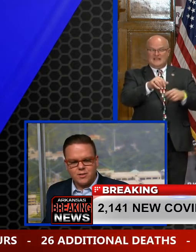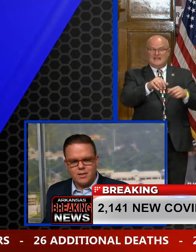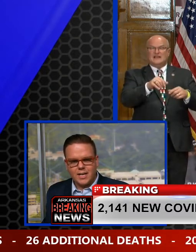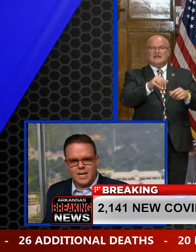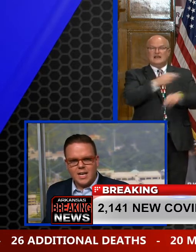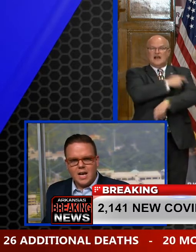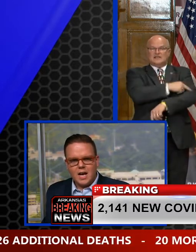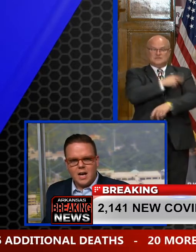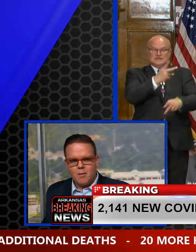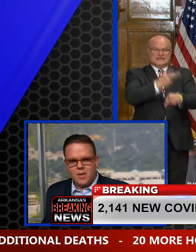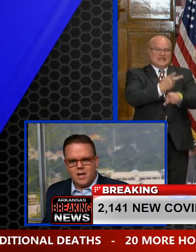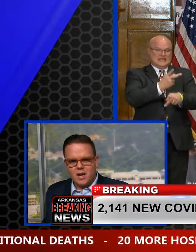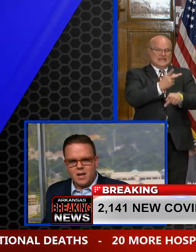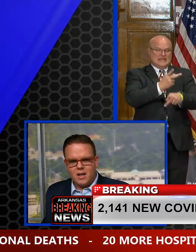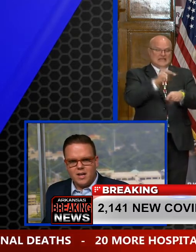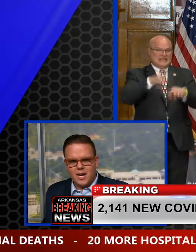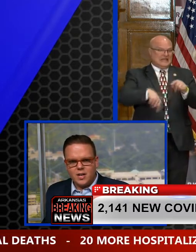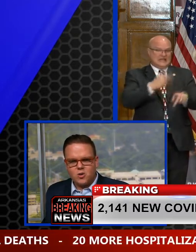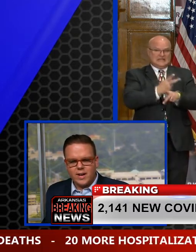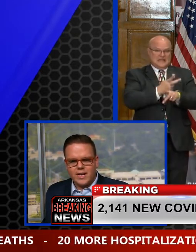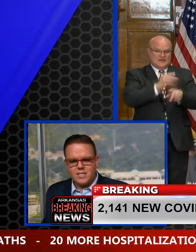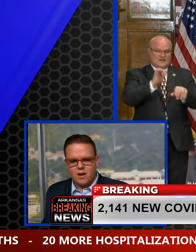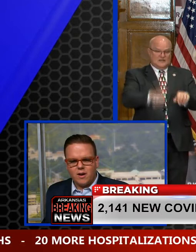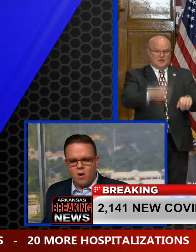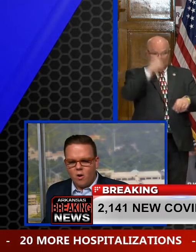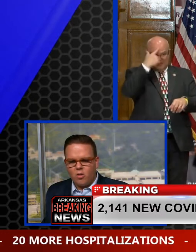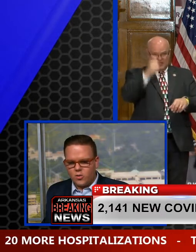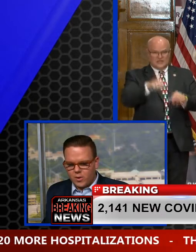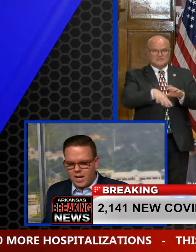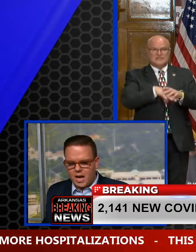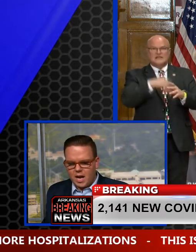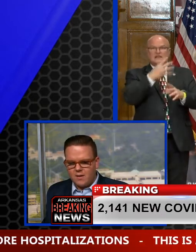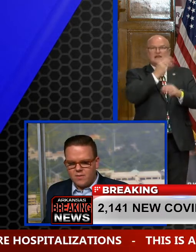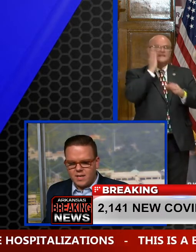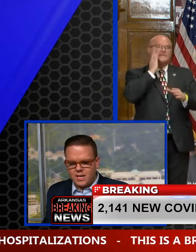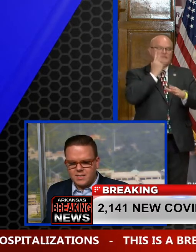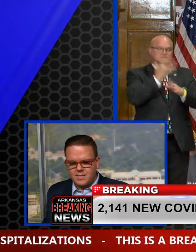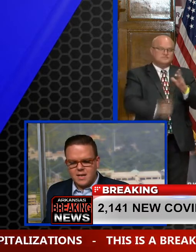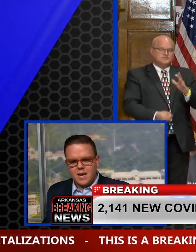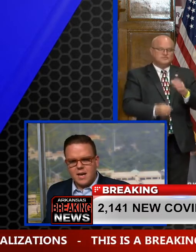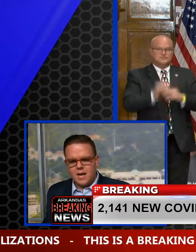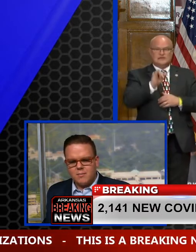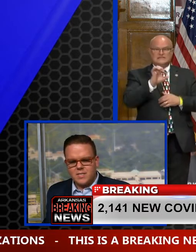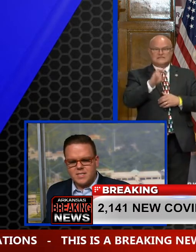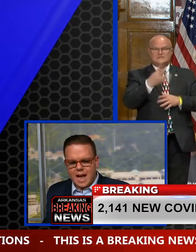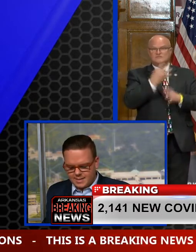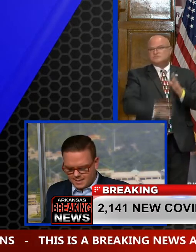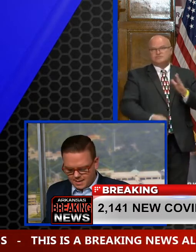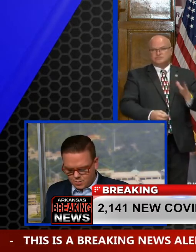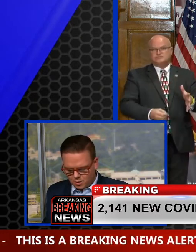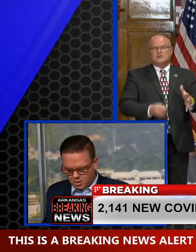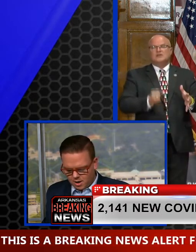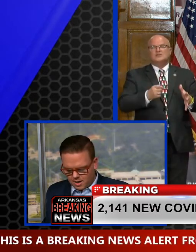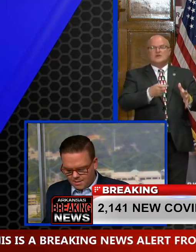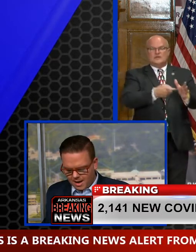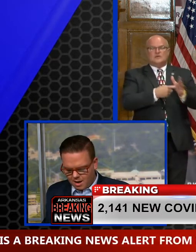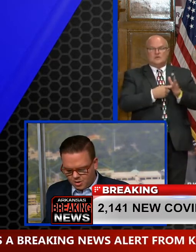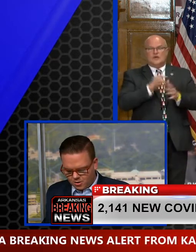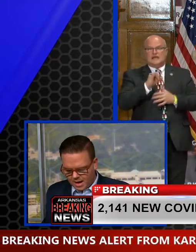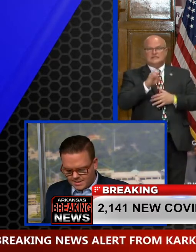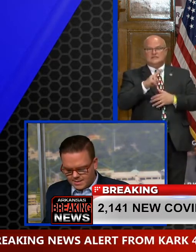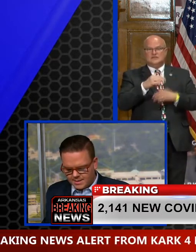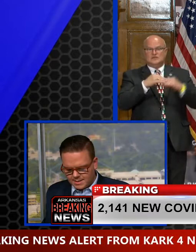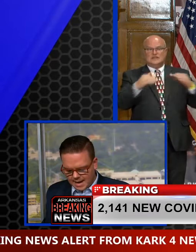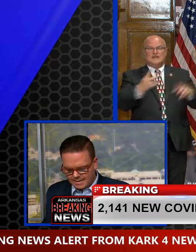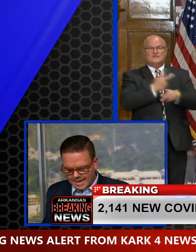hospitalizations. Certainly an increase on all three of these statuses when we're talking about